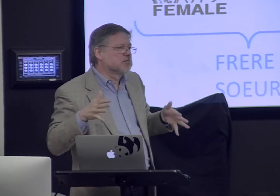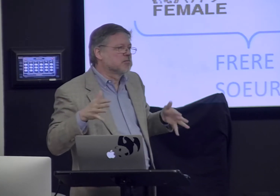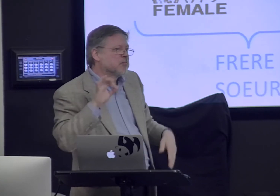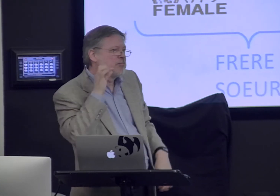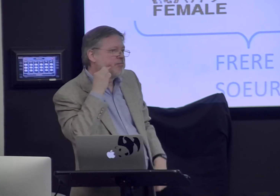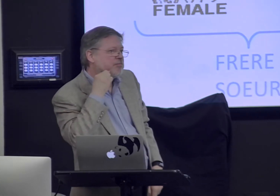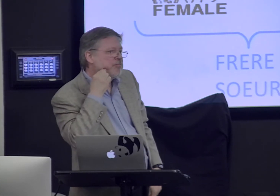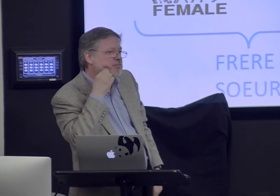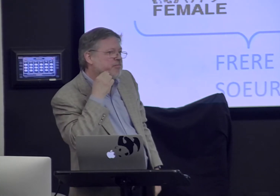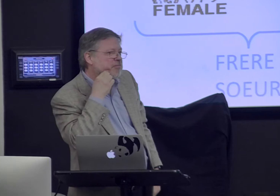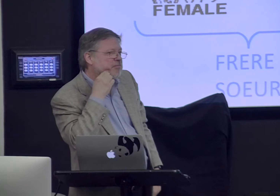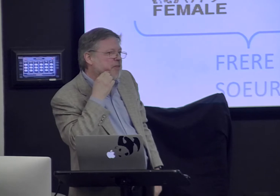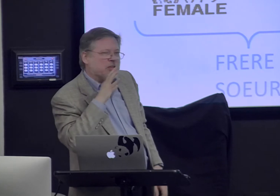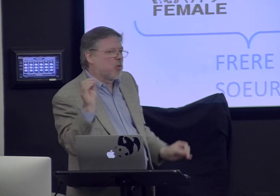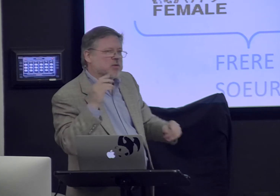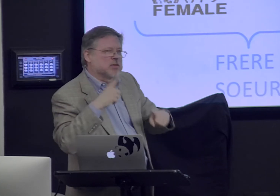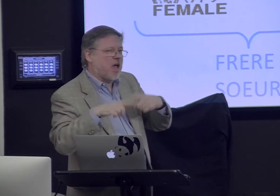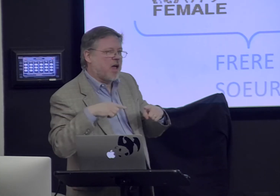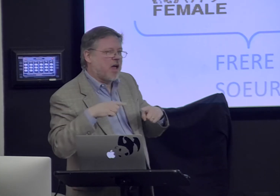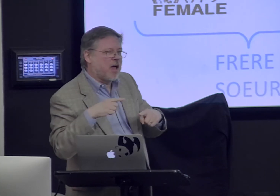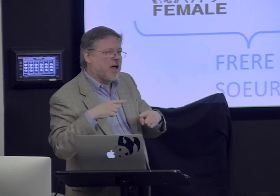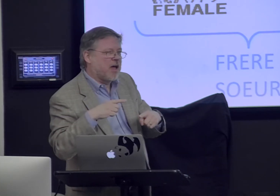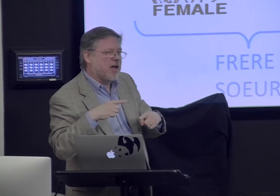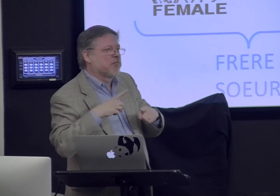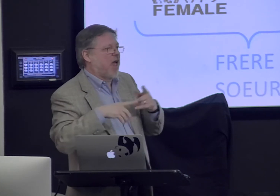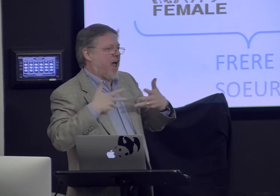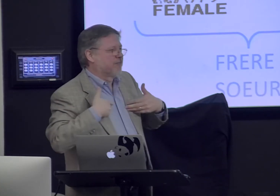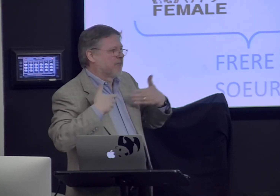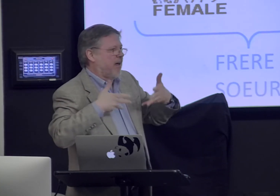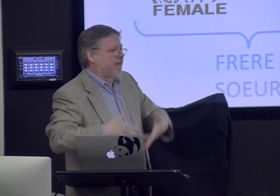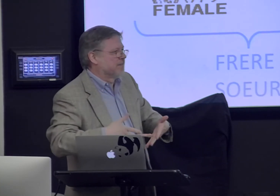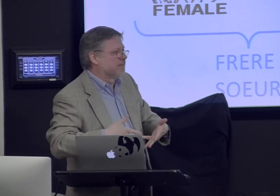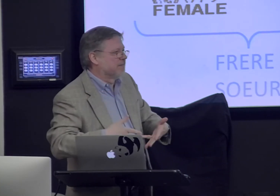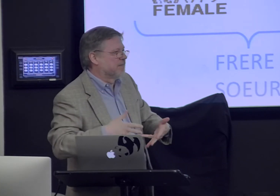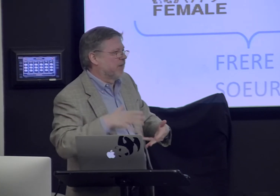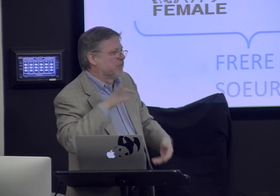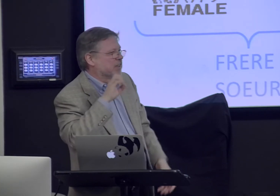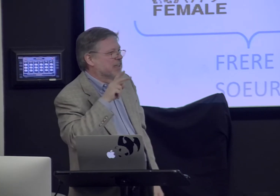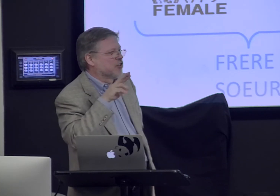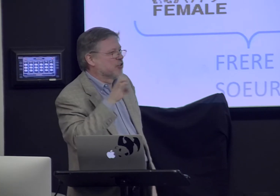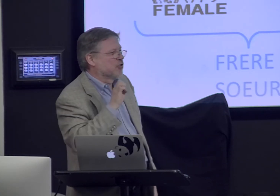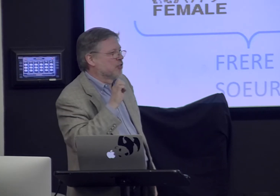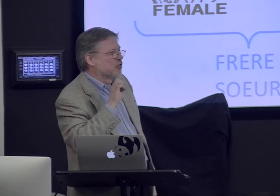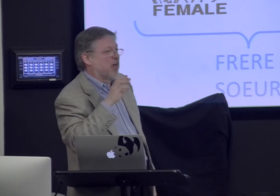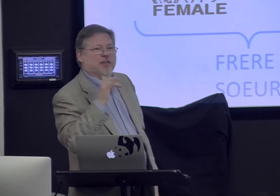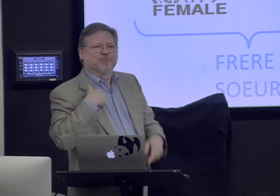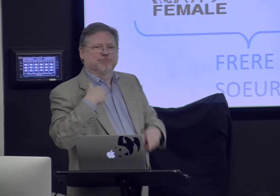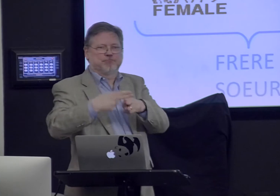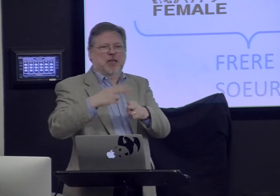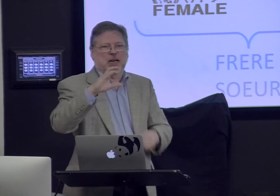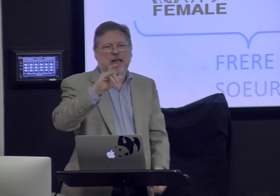because of gender that was initially used. We now don't form the gender marker as a complete sign, but there is a